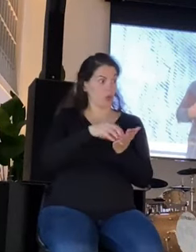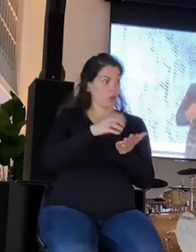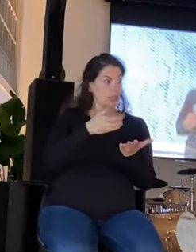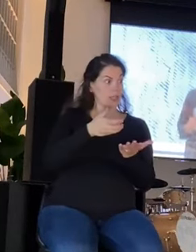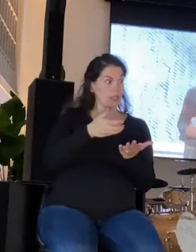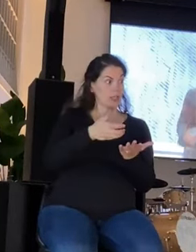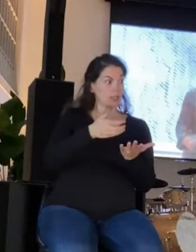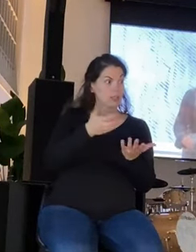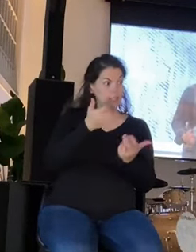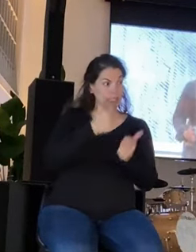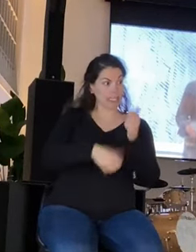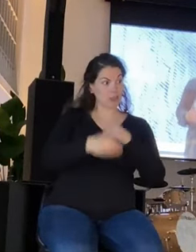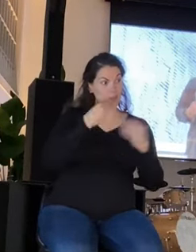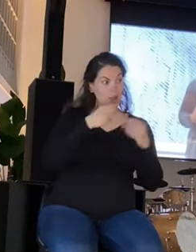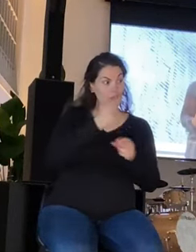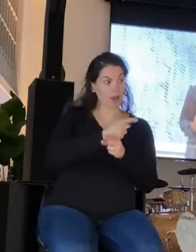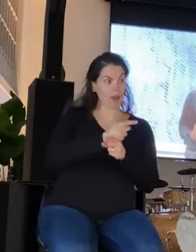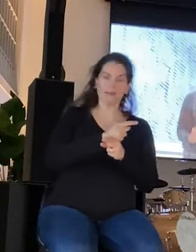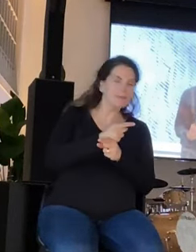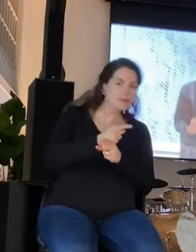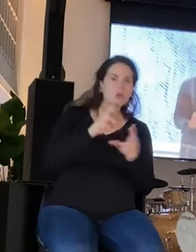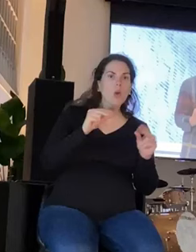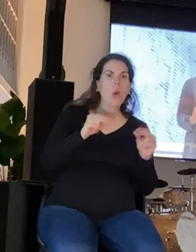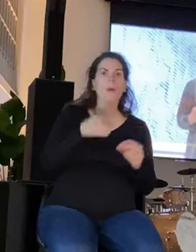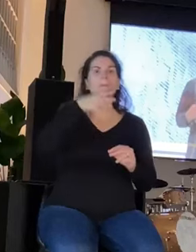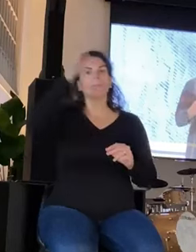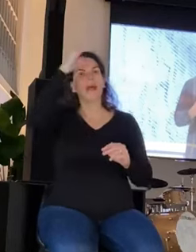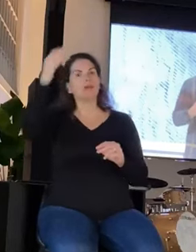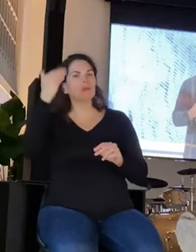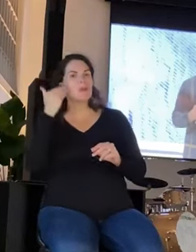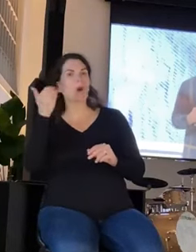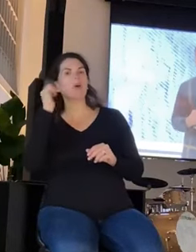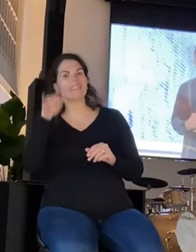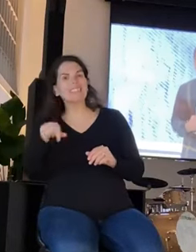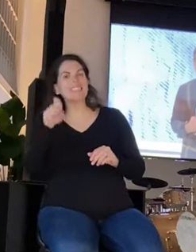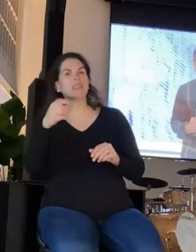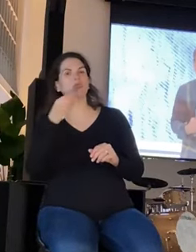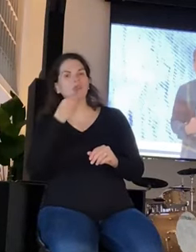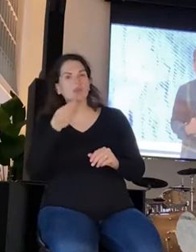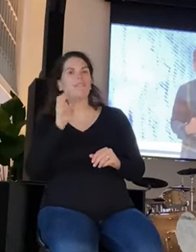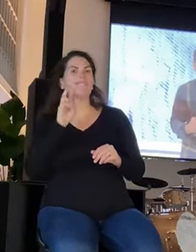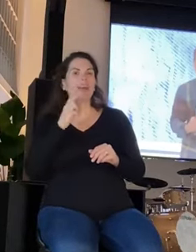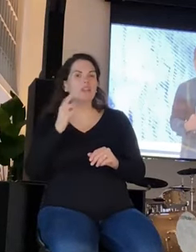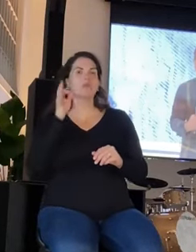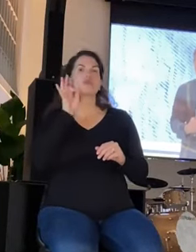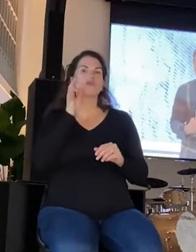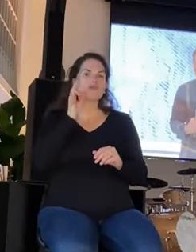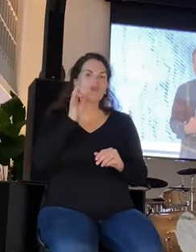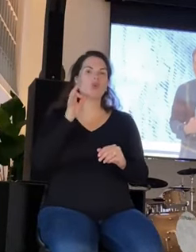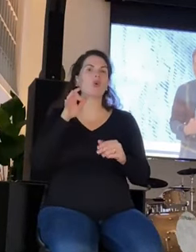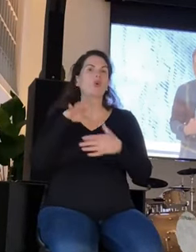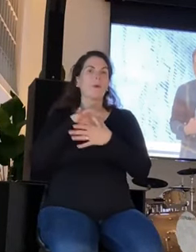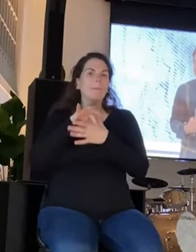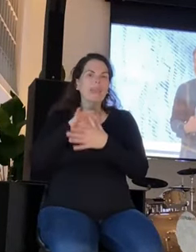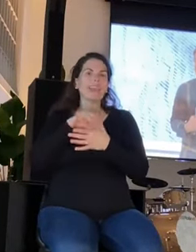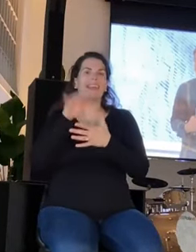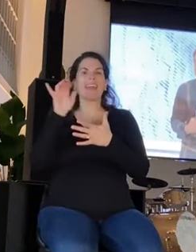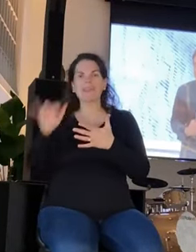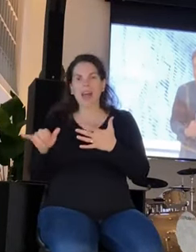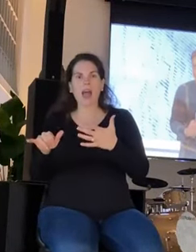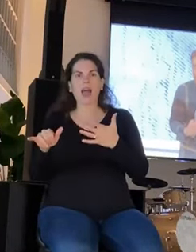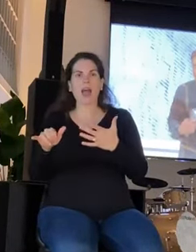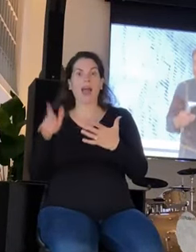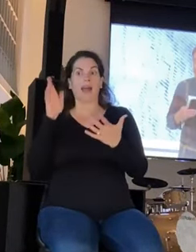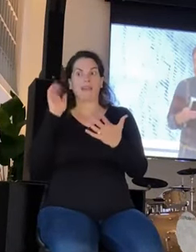Dave, I need something a little bit better than that. They knew I needed something to feed my spiritual soul. Because that would actually carry with me